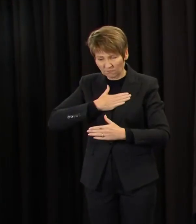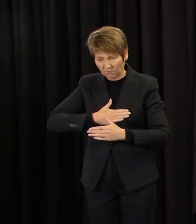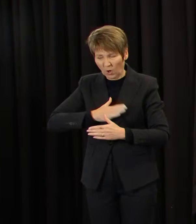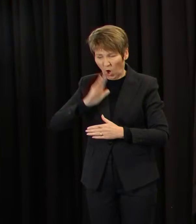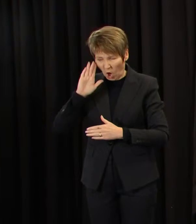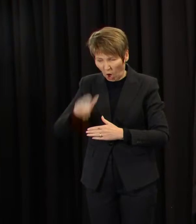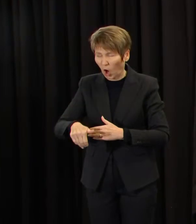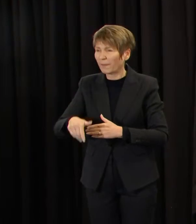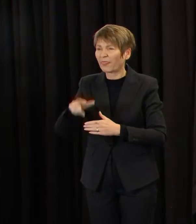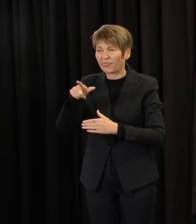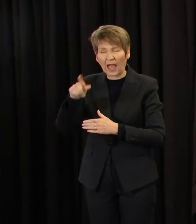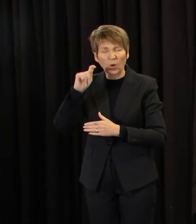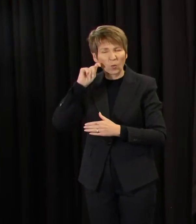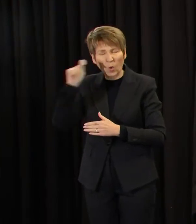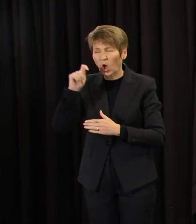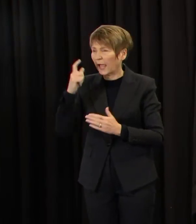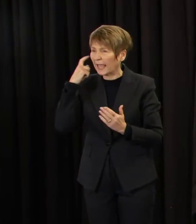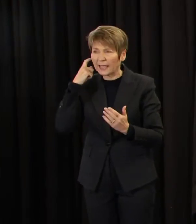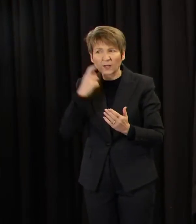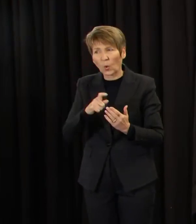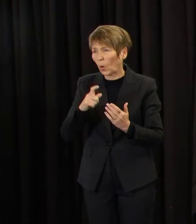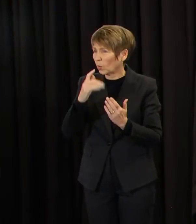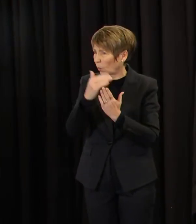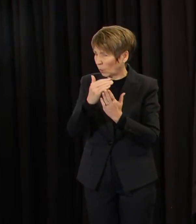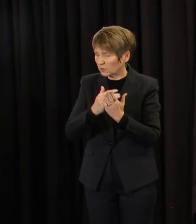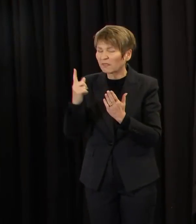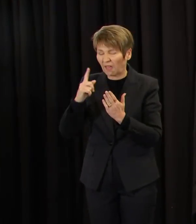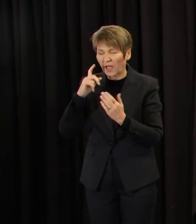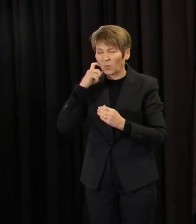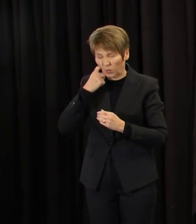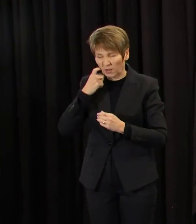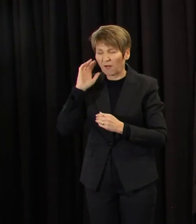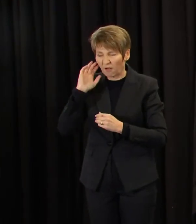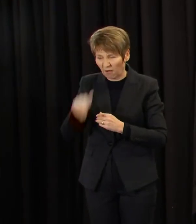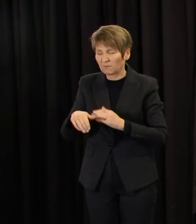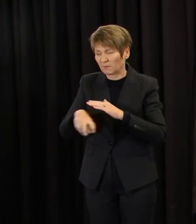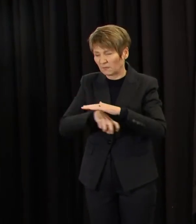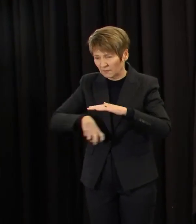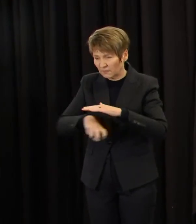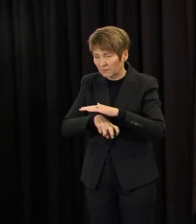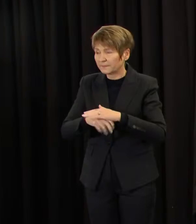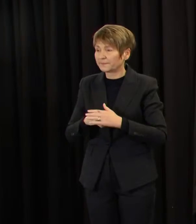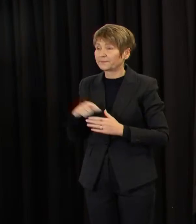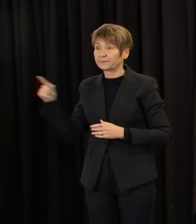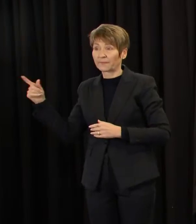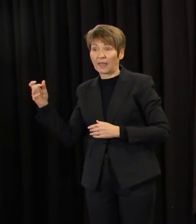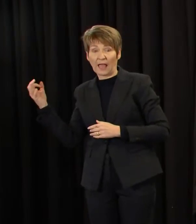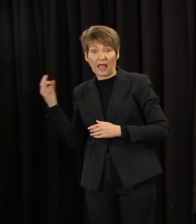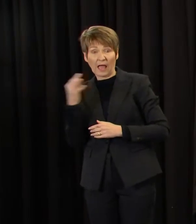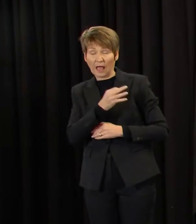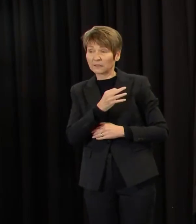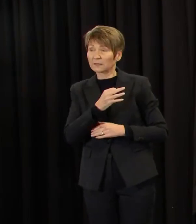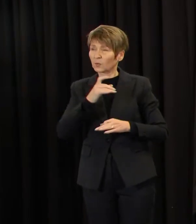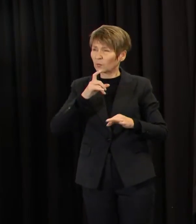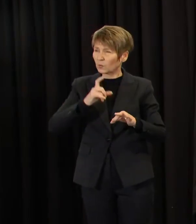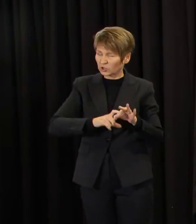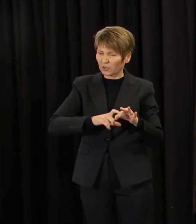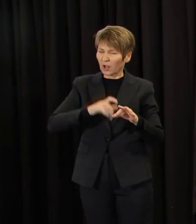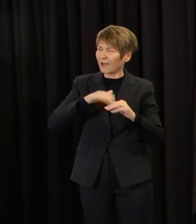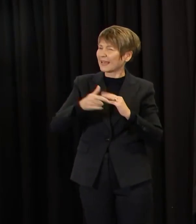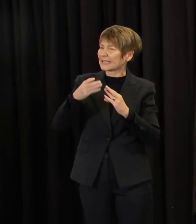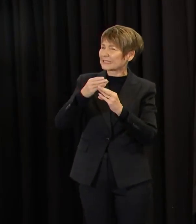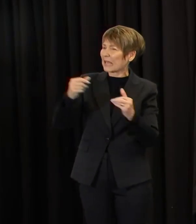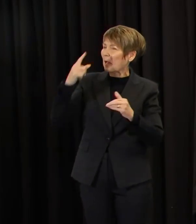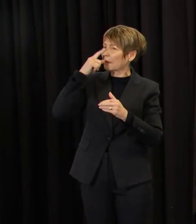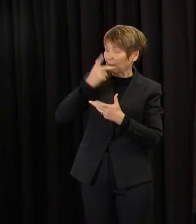And in general, when you have these cases popping up where they have waited a week or so, how much are you finding that they have been circulating in that time, and